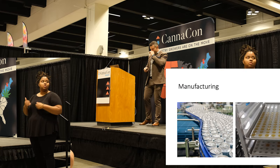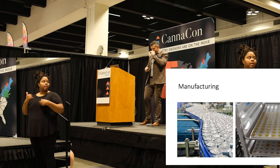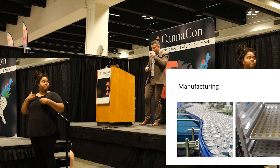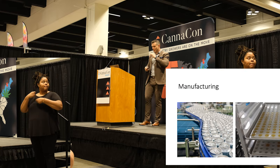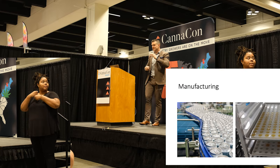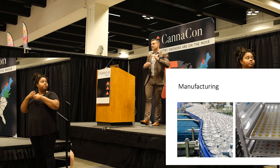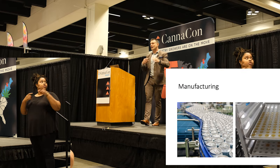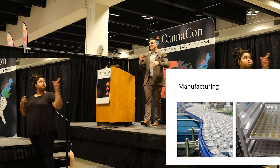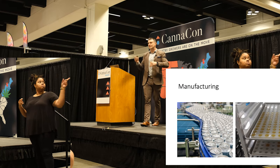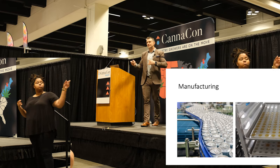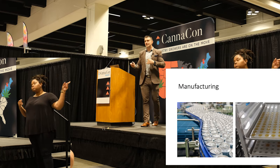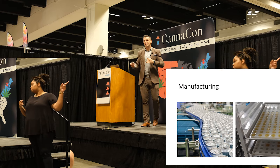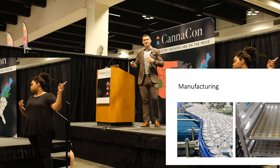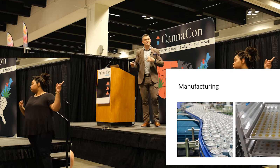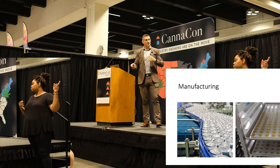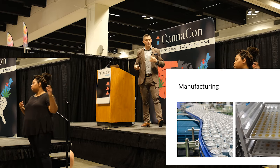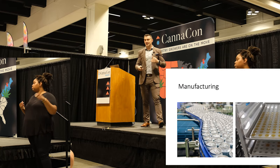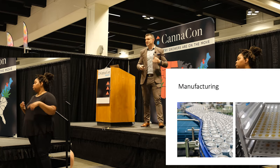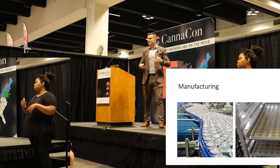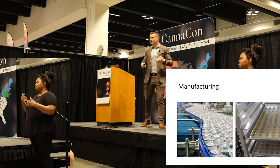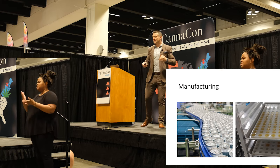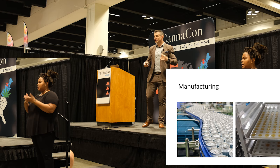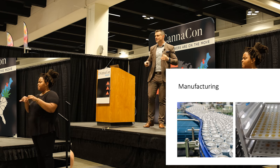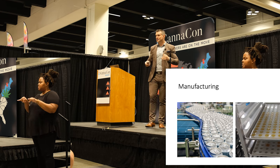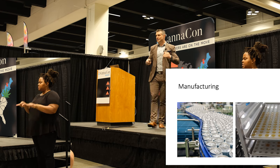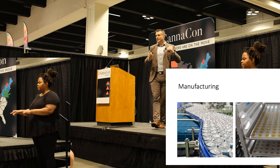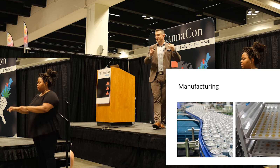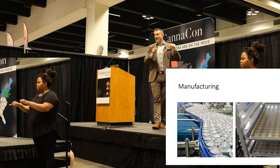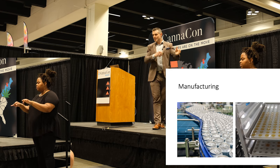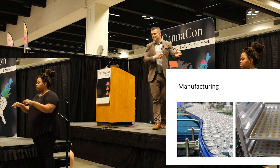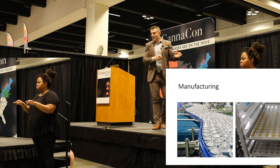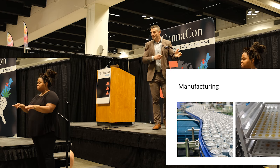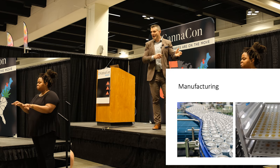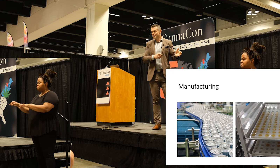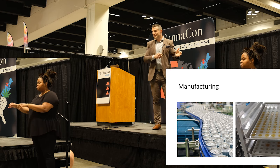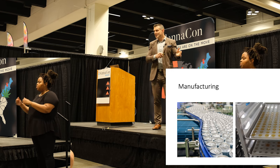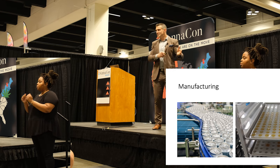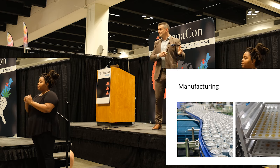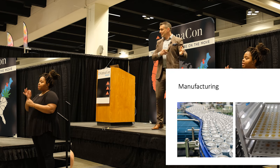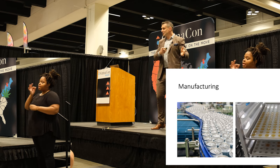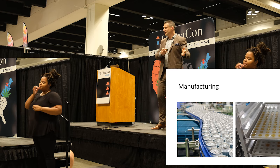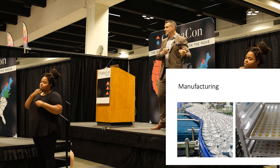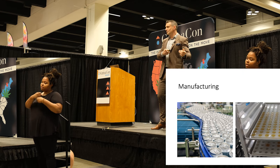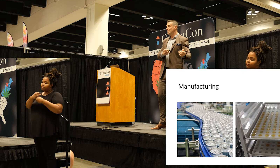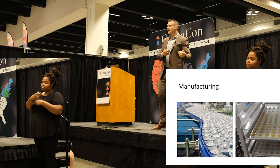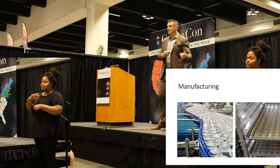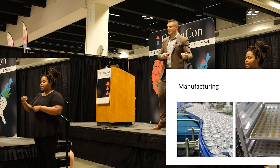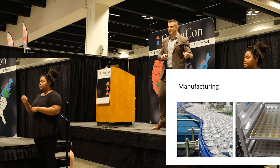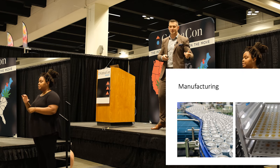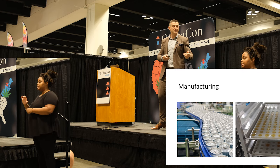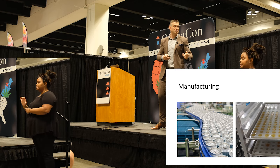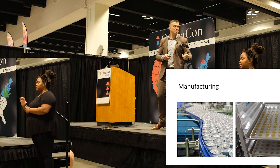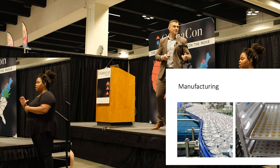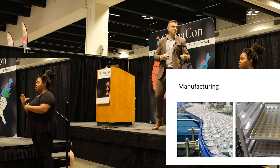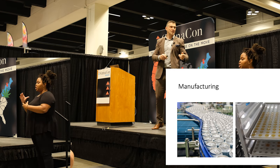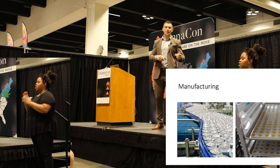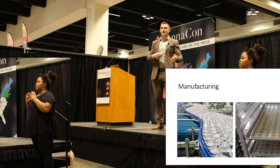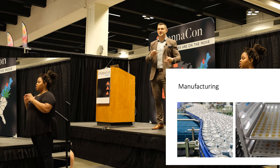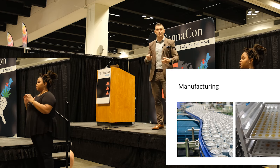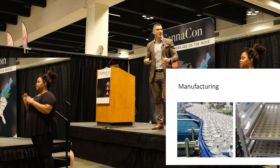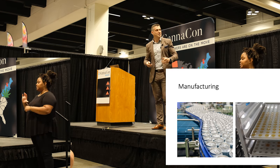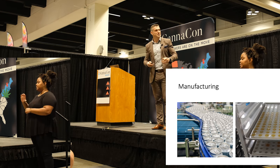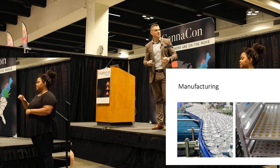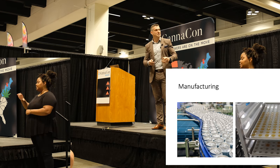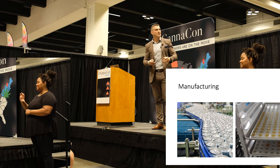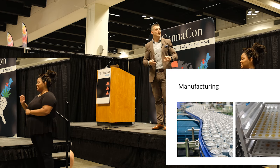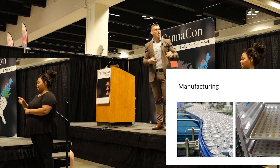Manufacturing, we see a lot of similarities between cannabis manufacturing and CPG, consumer packaged goods industry. A lot of the